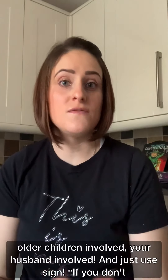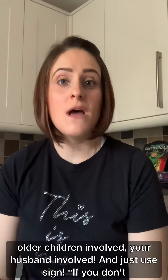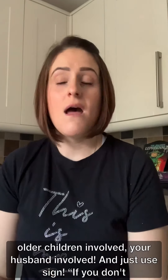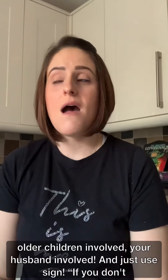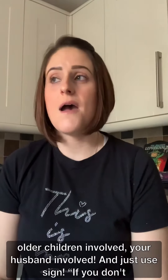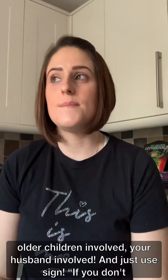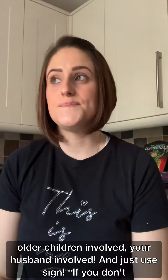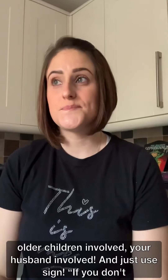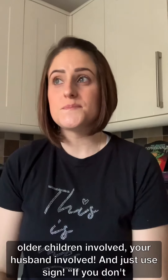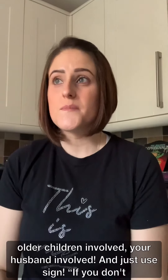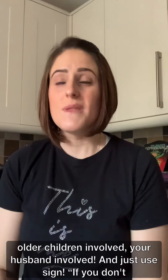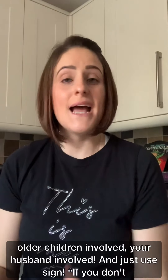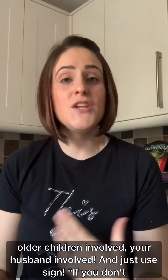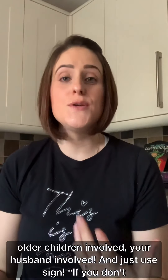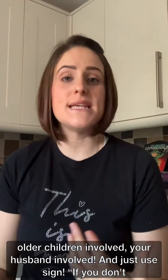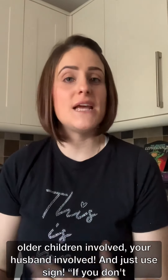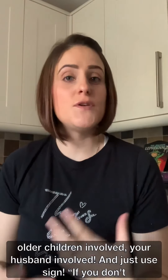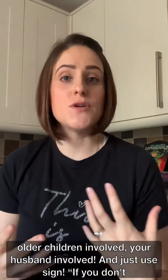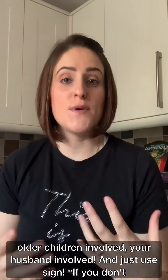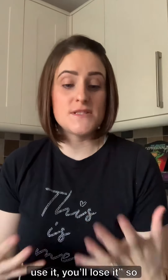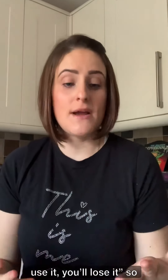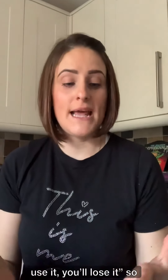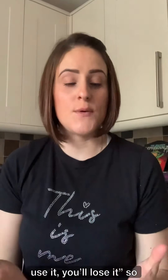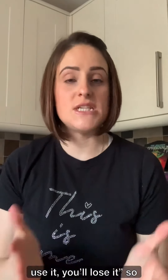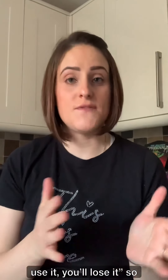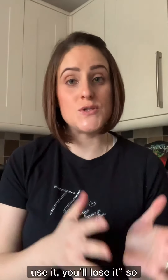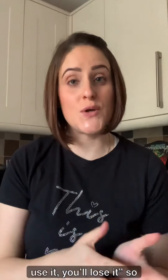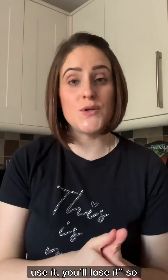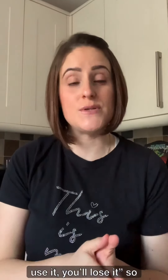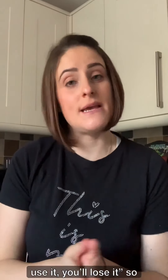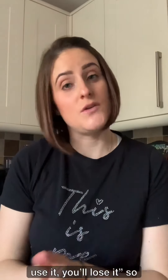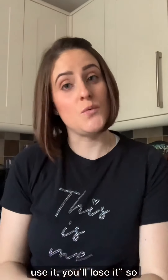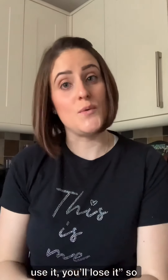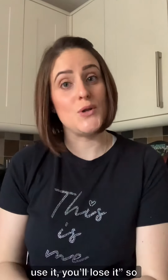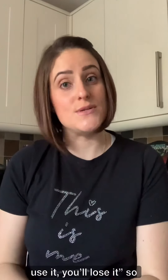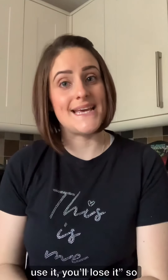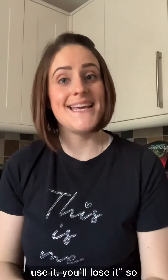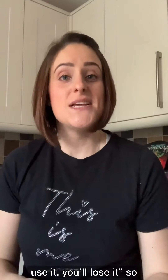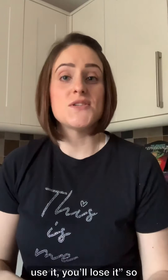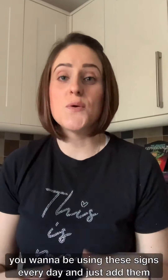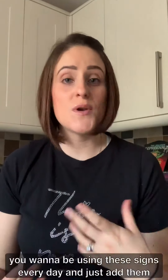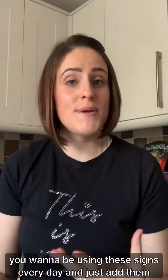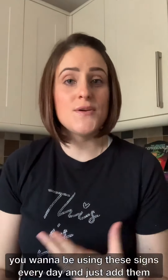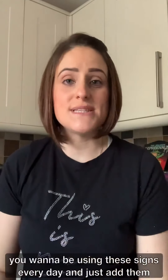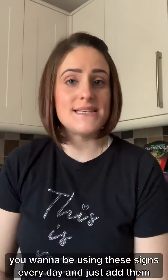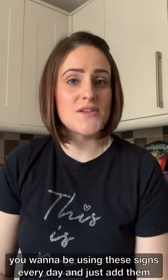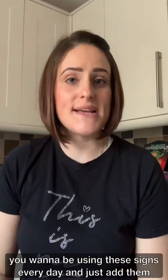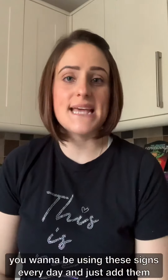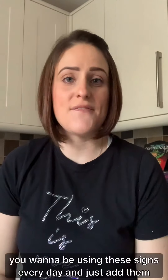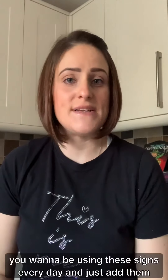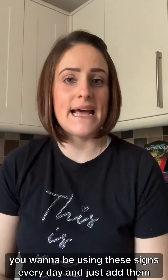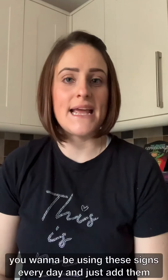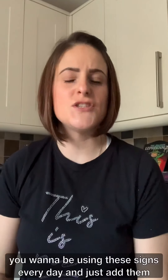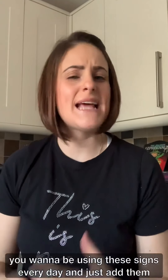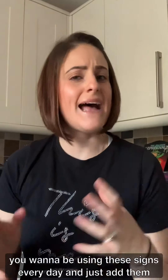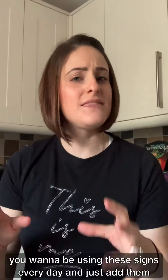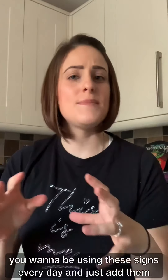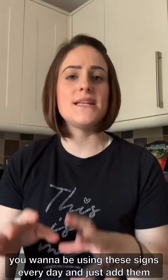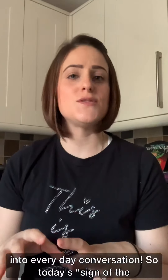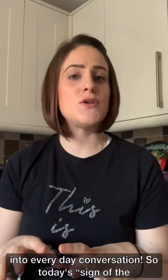um and use it if you don't with sign language if you don't use it you will lose it so you want to be using these signs every day and just add them into